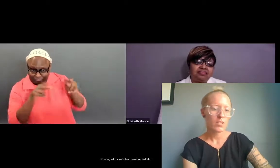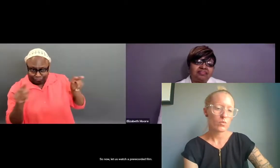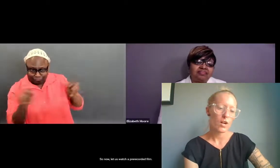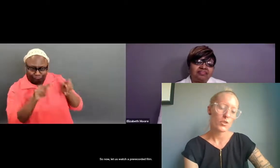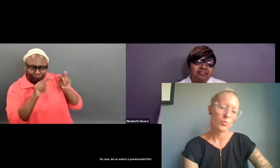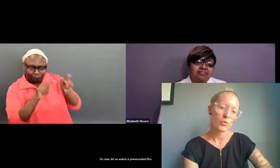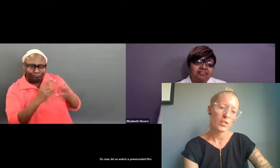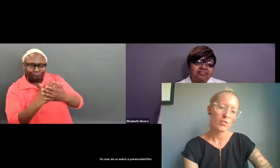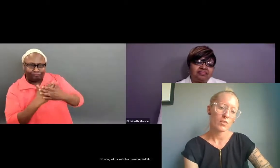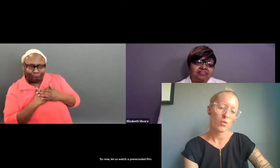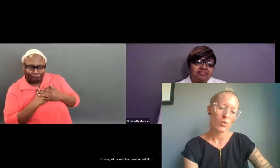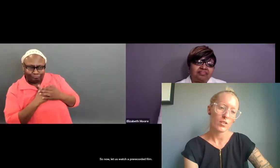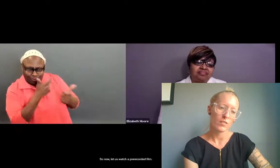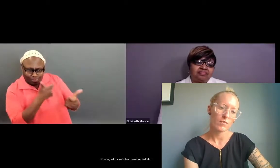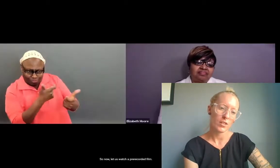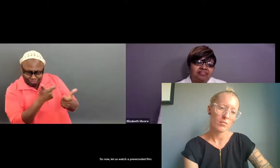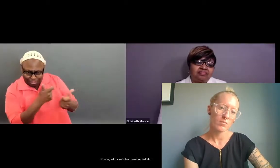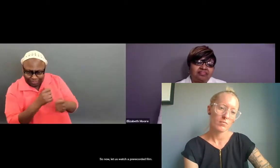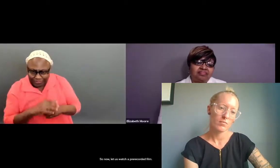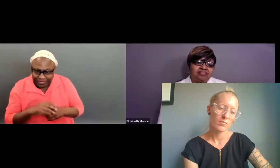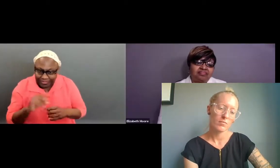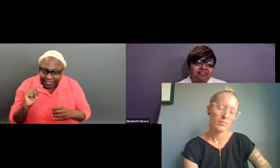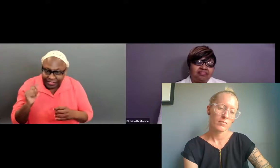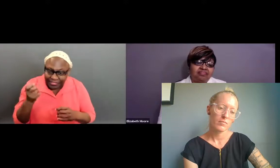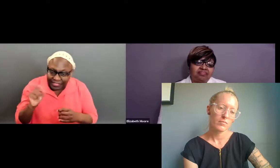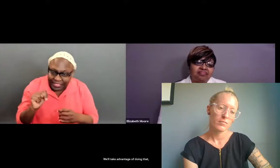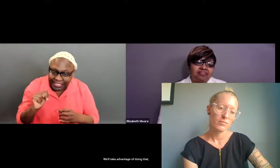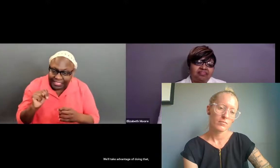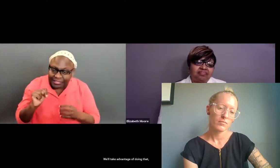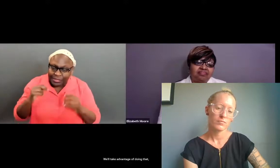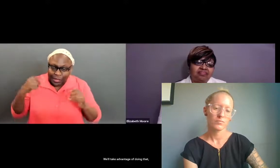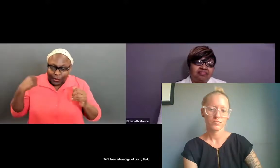So now let's watch a pre-recorded film.